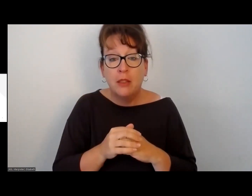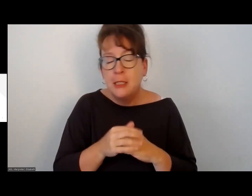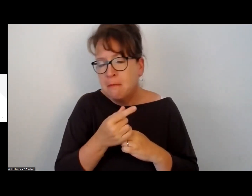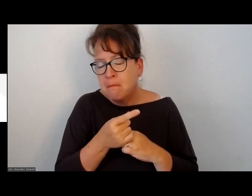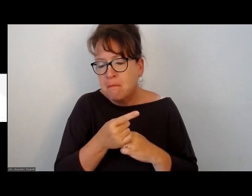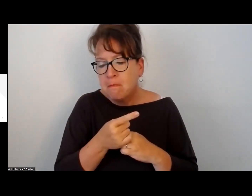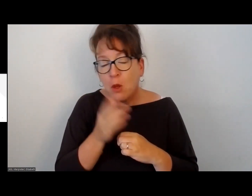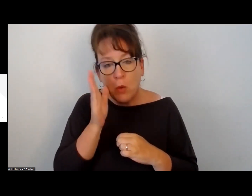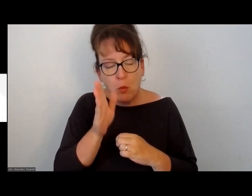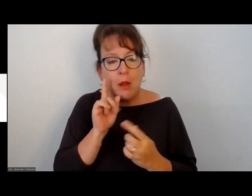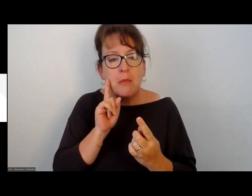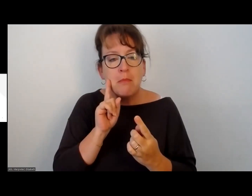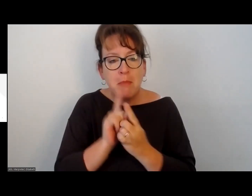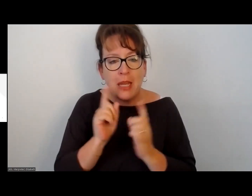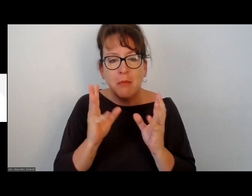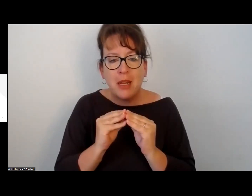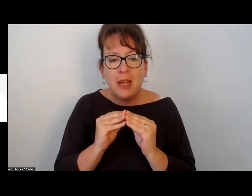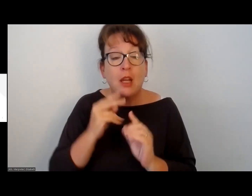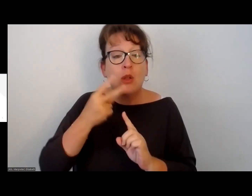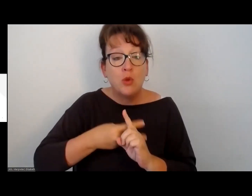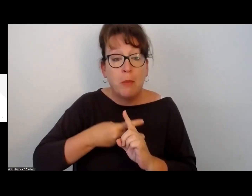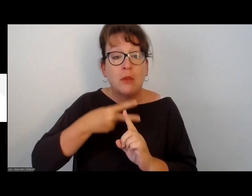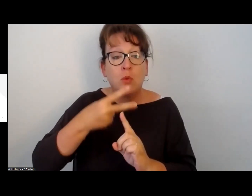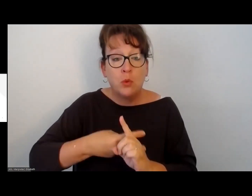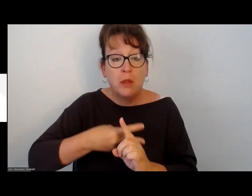We will meet every 2 months, right? And